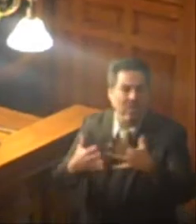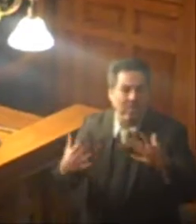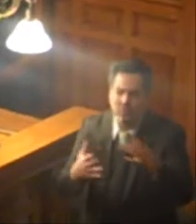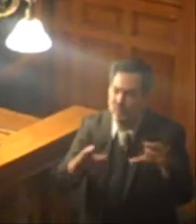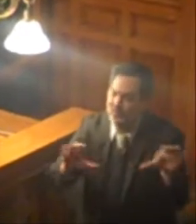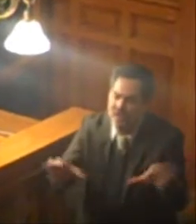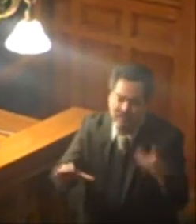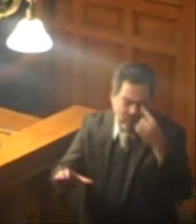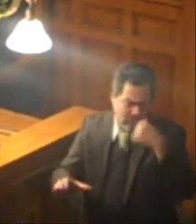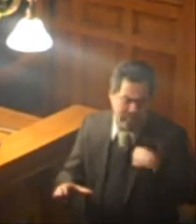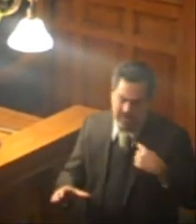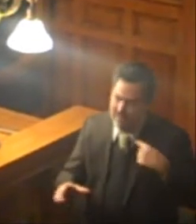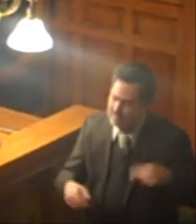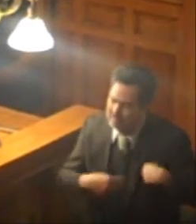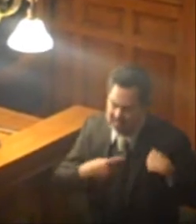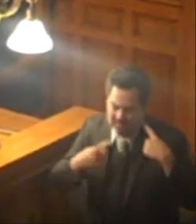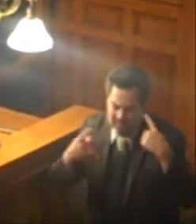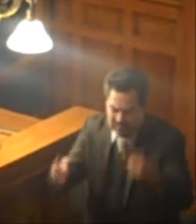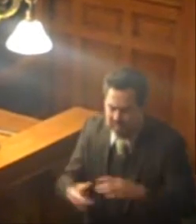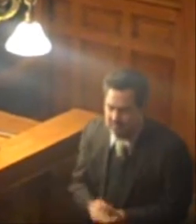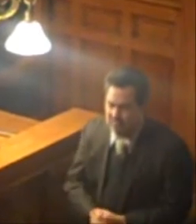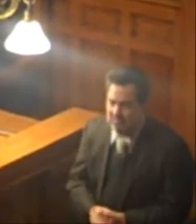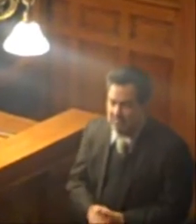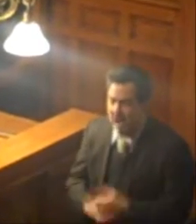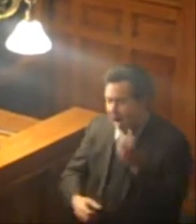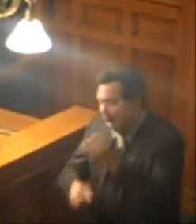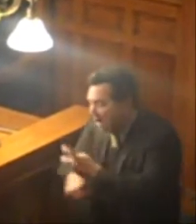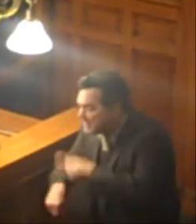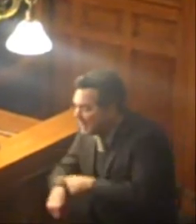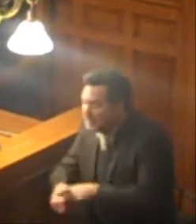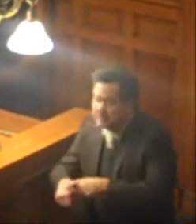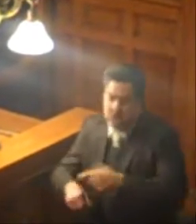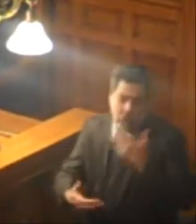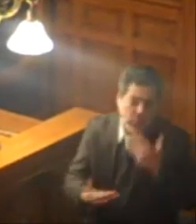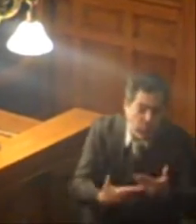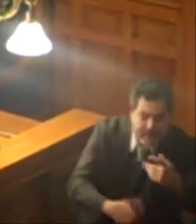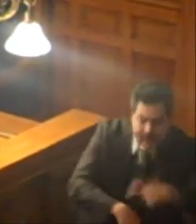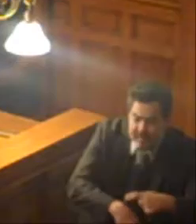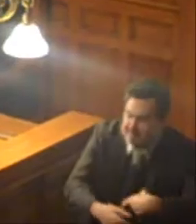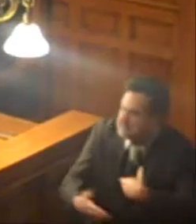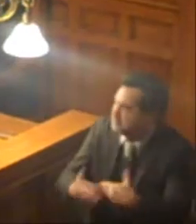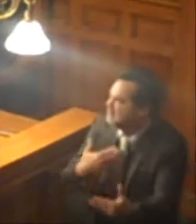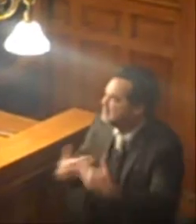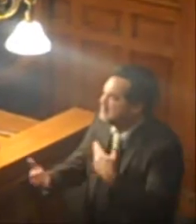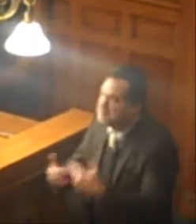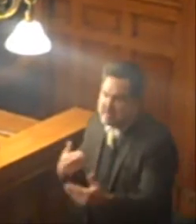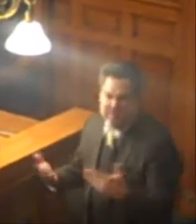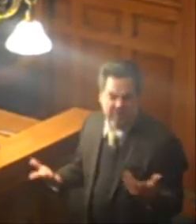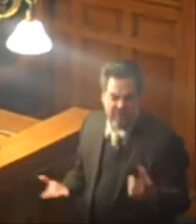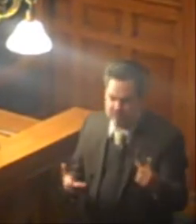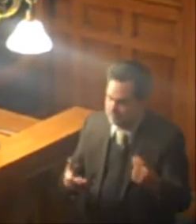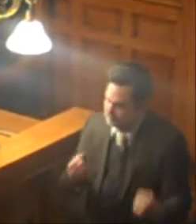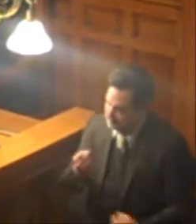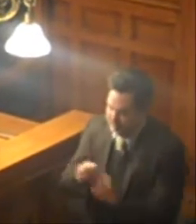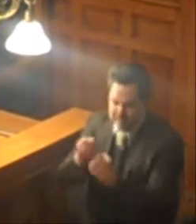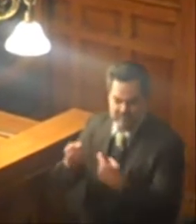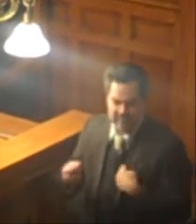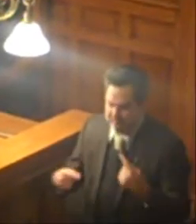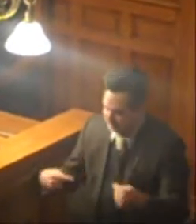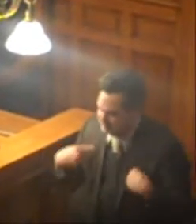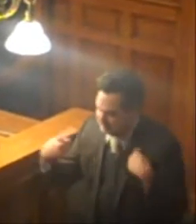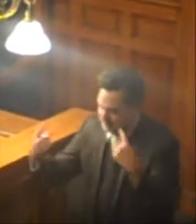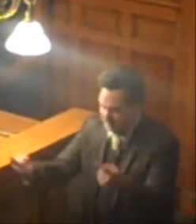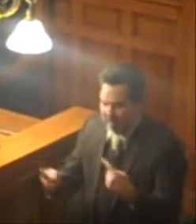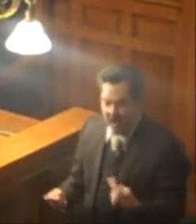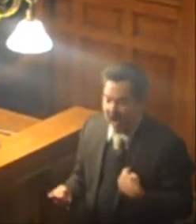City Council. Through the thick, through the thin, you both stood by me and supported me, and I'm indebted to you